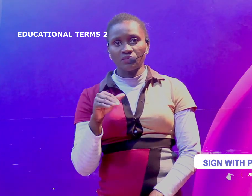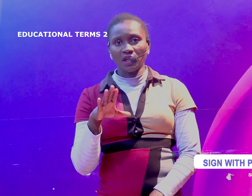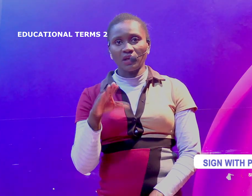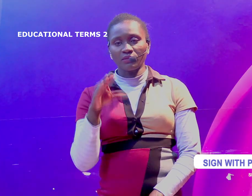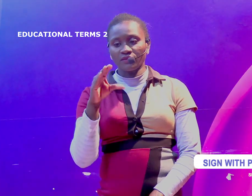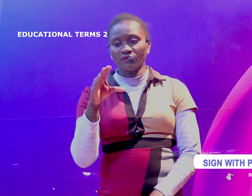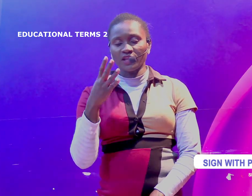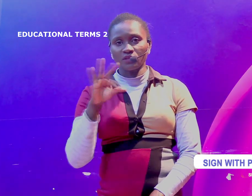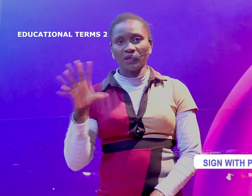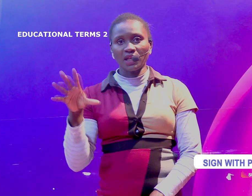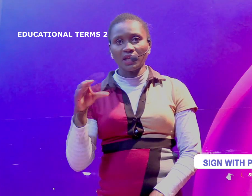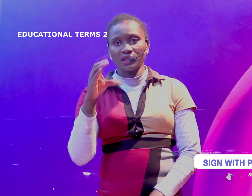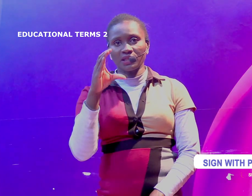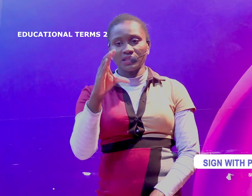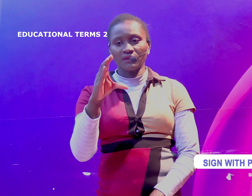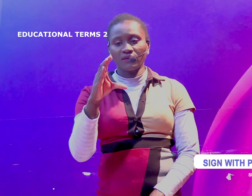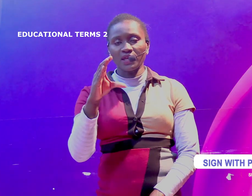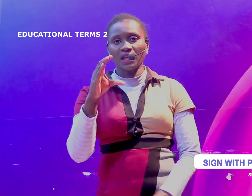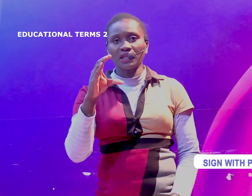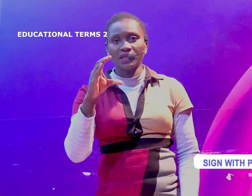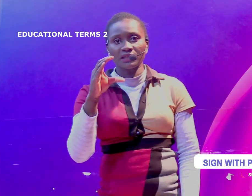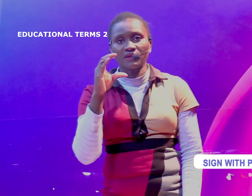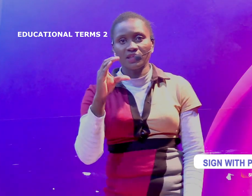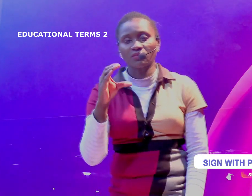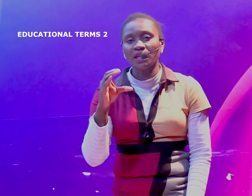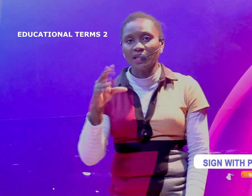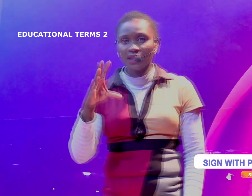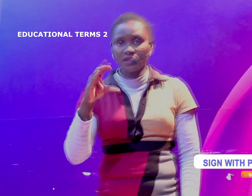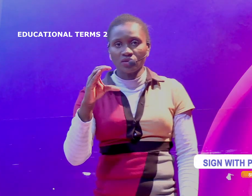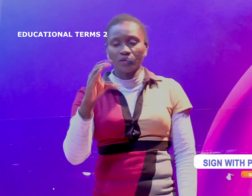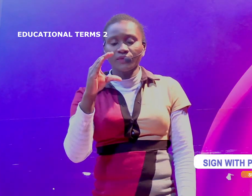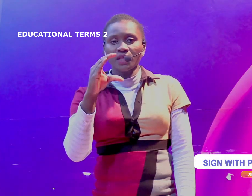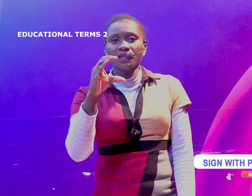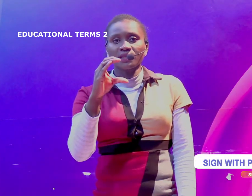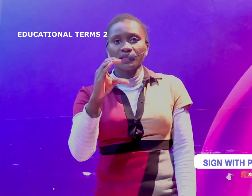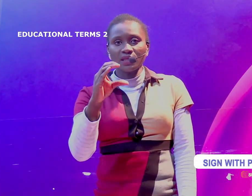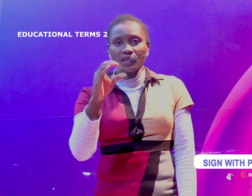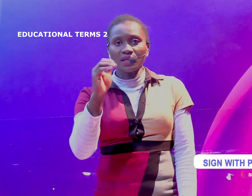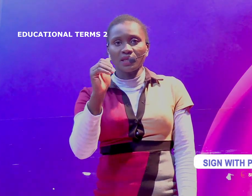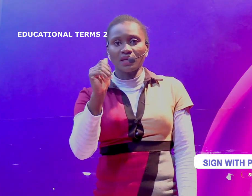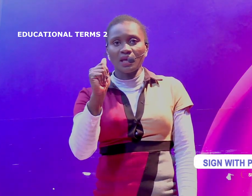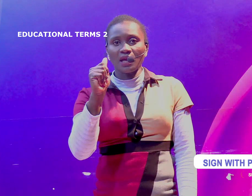I'm finger spelling. I just find the letters, finger spelling the letters. So this is